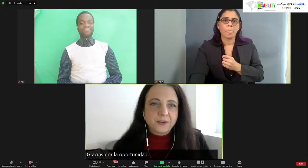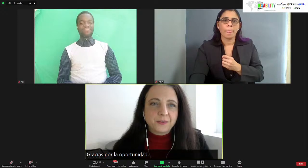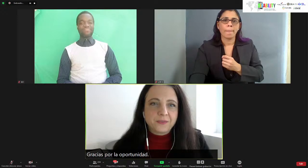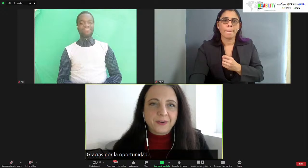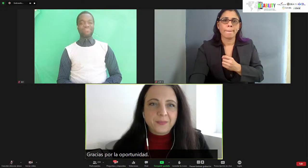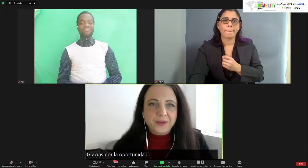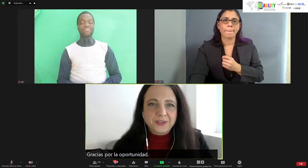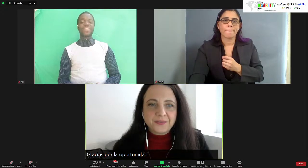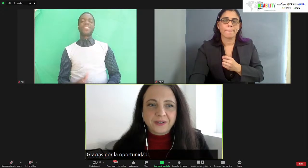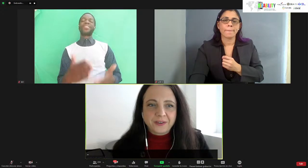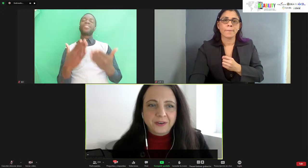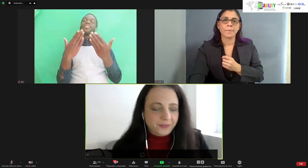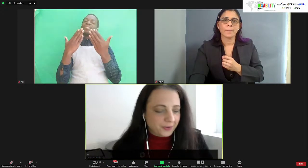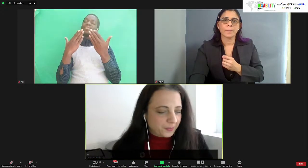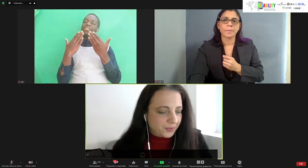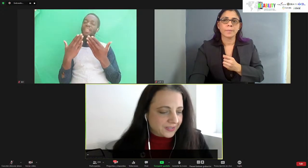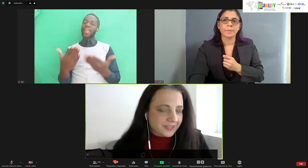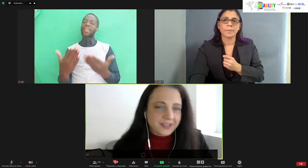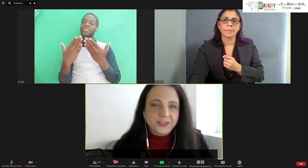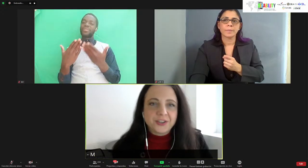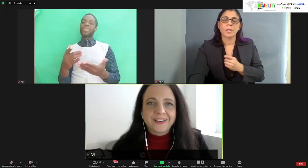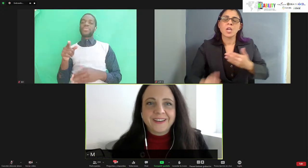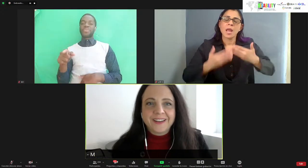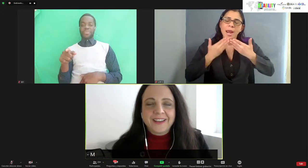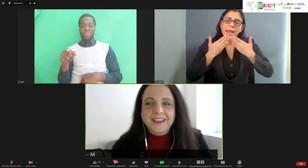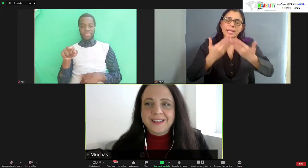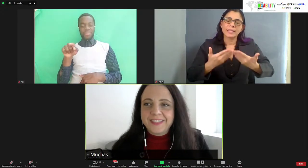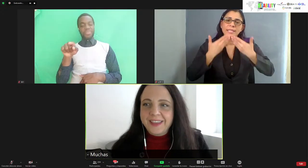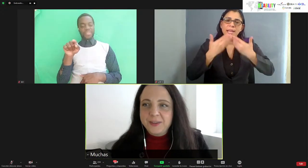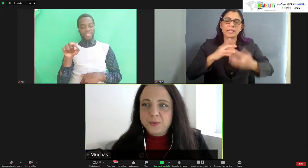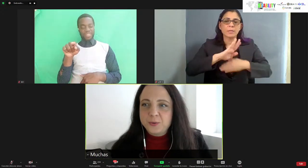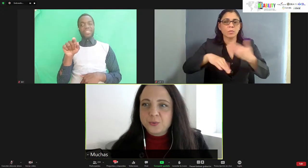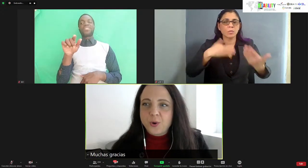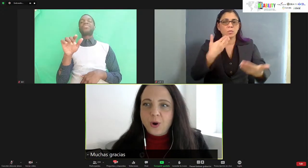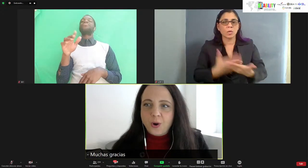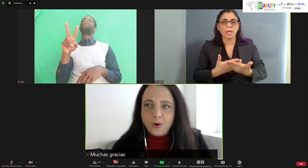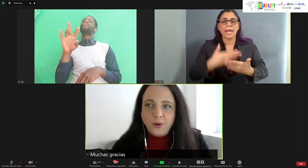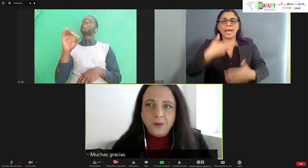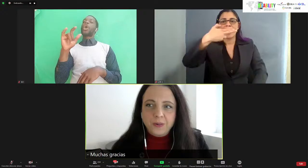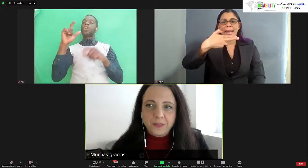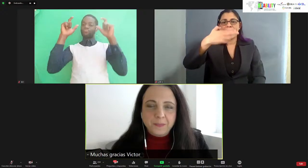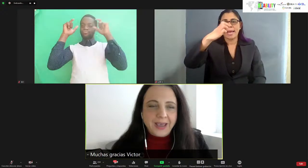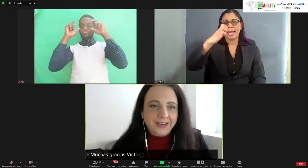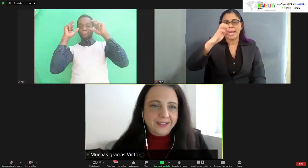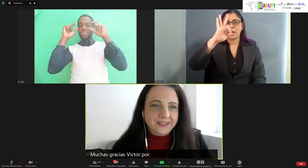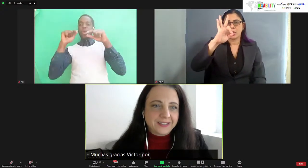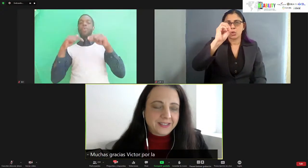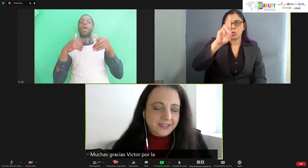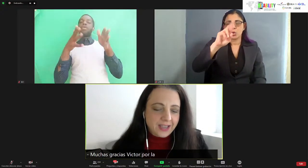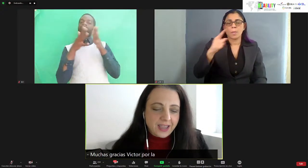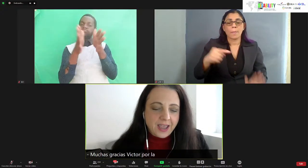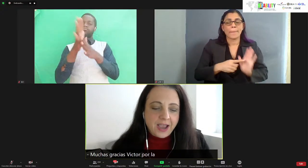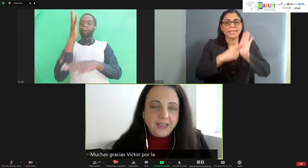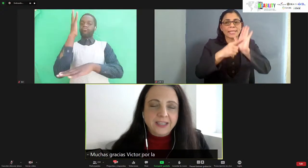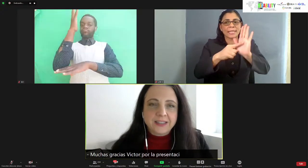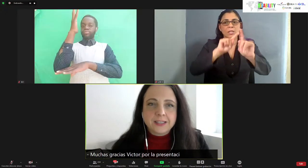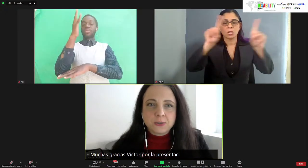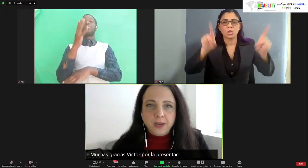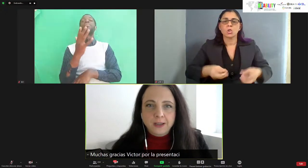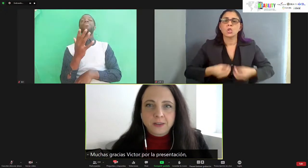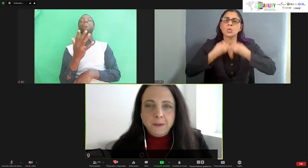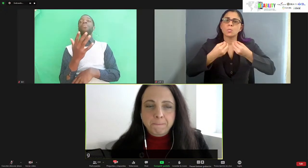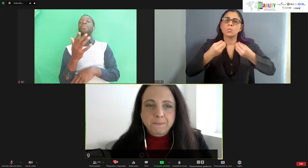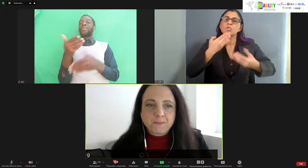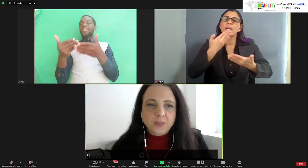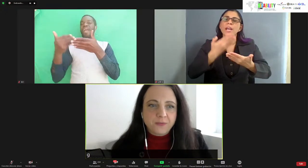thank you very much victor for your presentation and thank you to all the panelists i think the